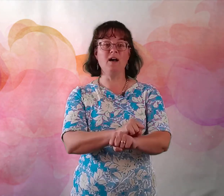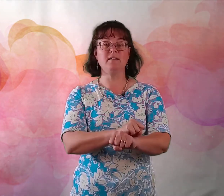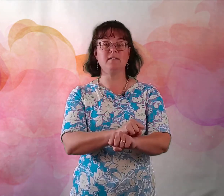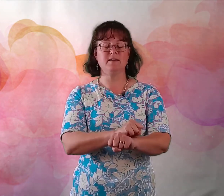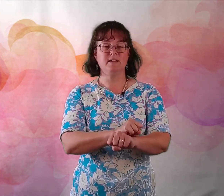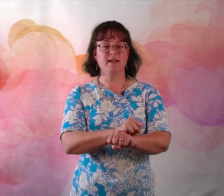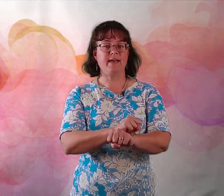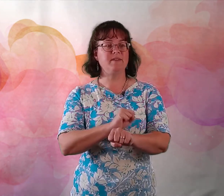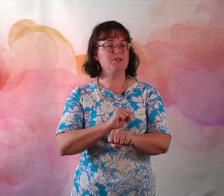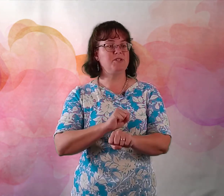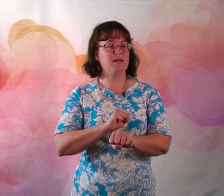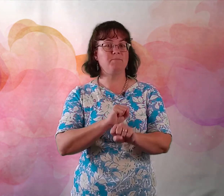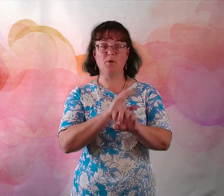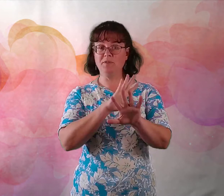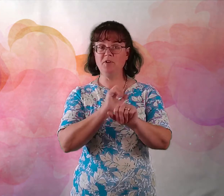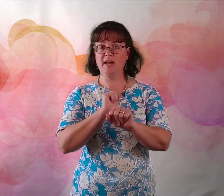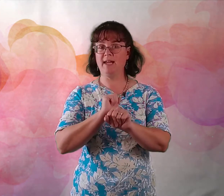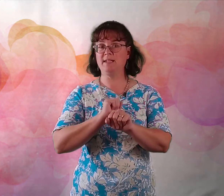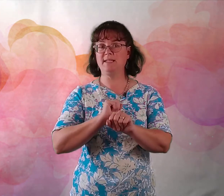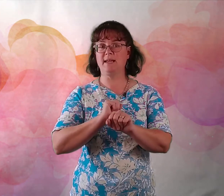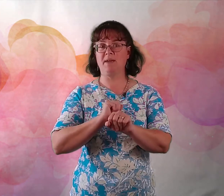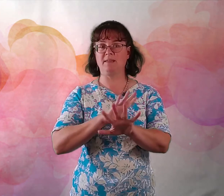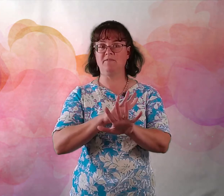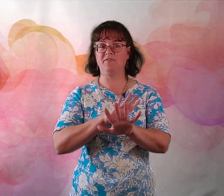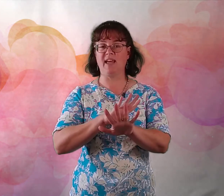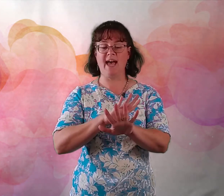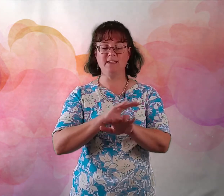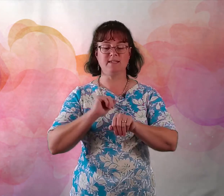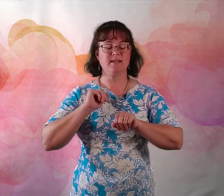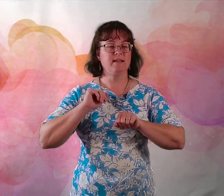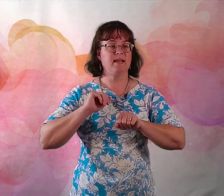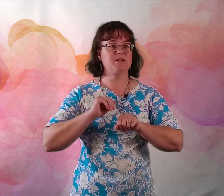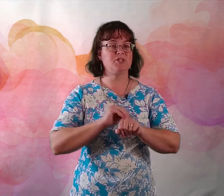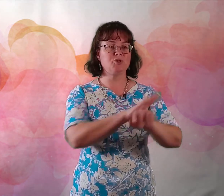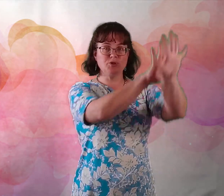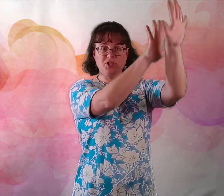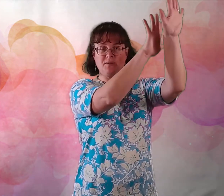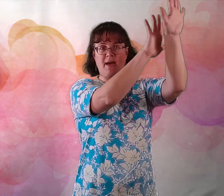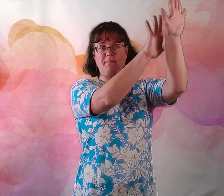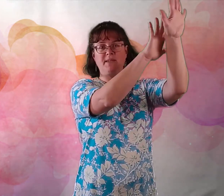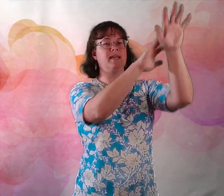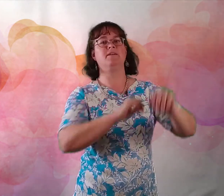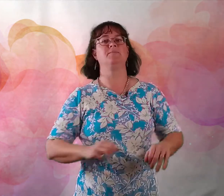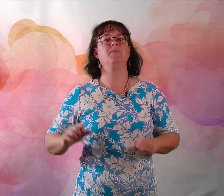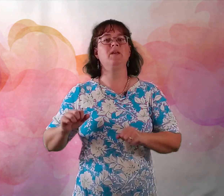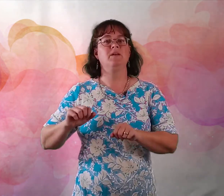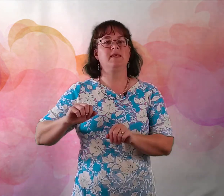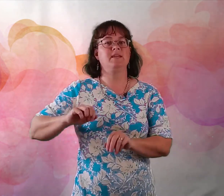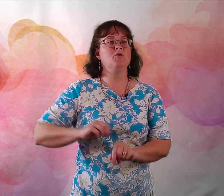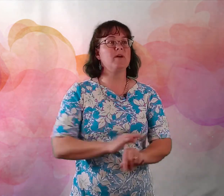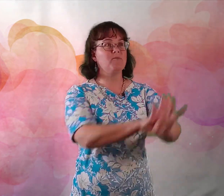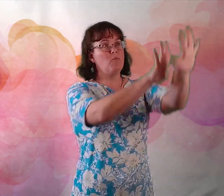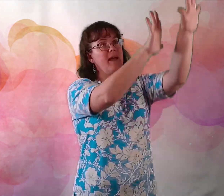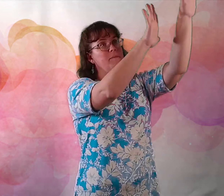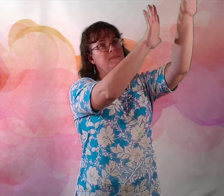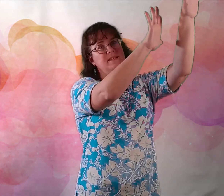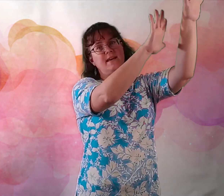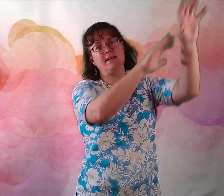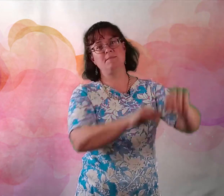rock, and then you take both of your hands and make them flat and squish them up in the air, like you're going way up the side of the